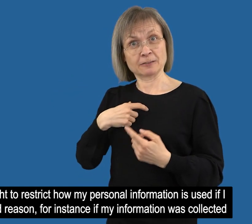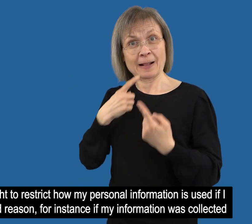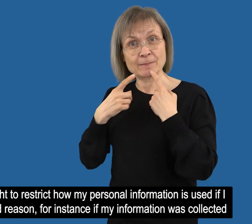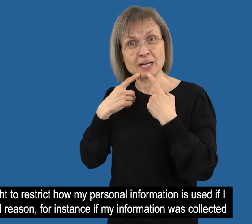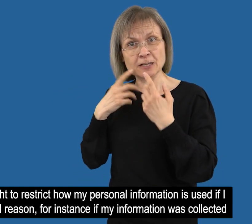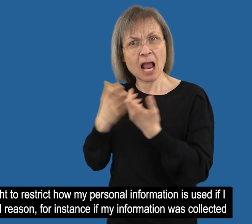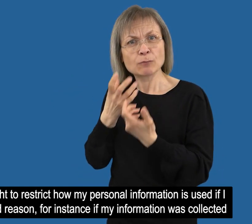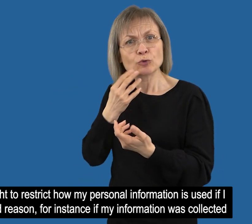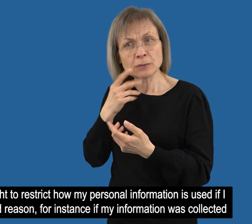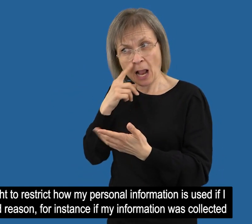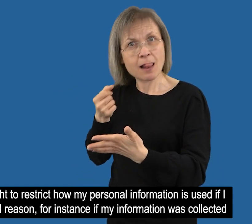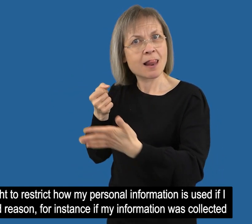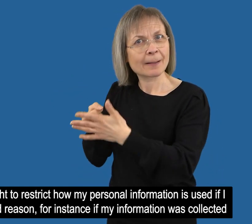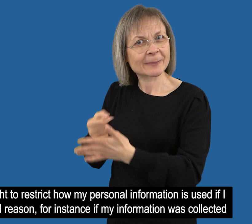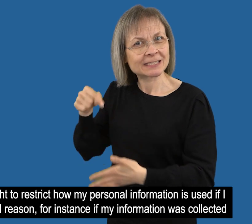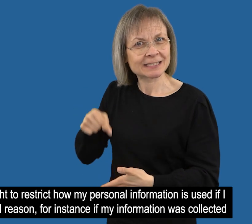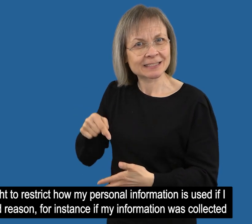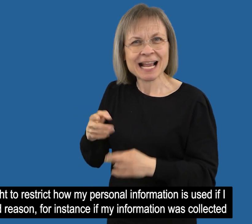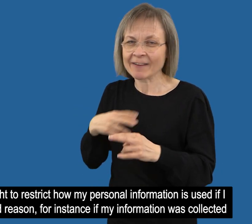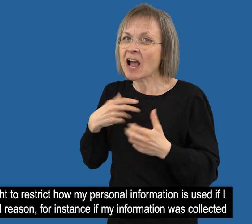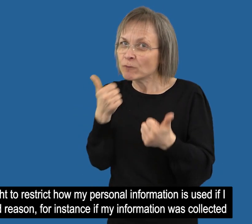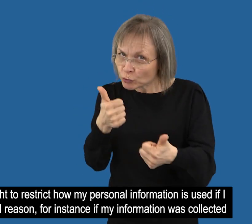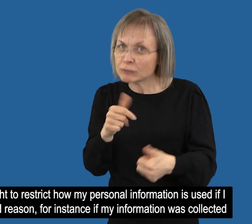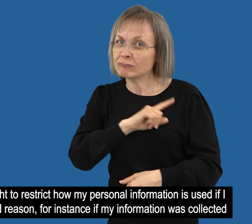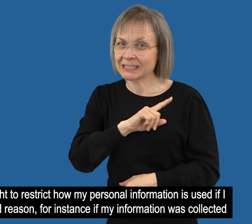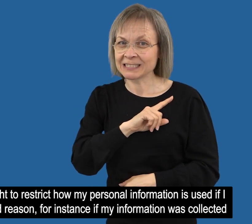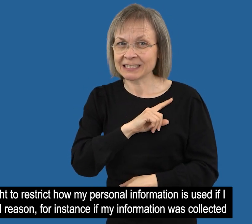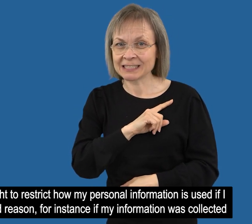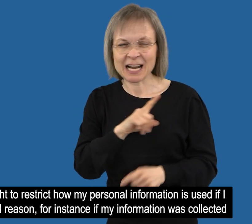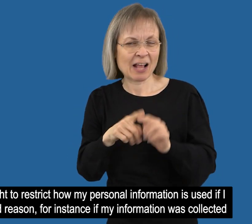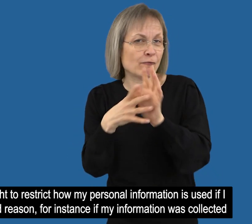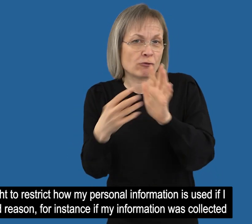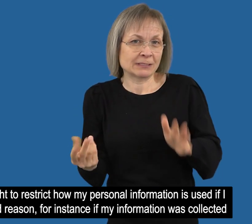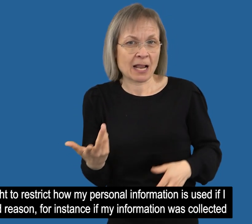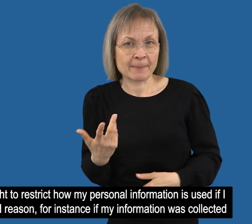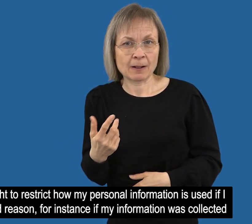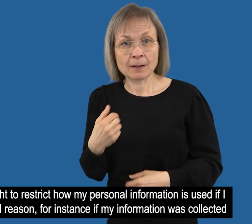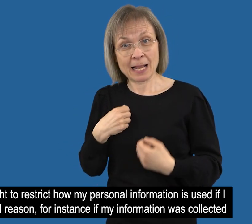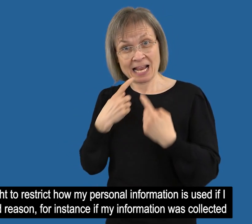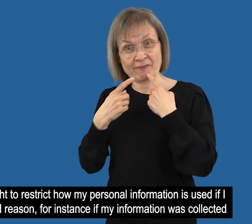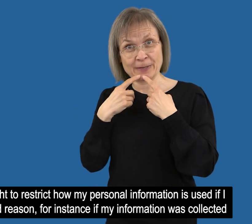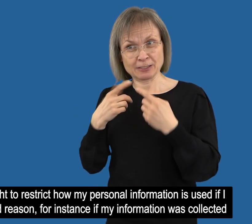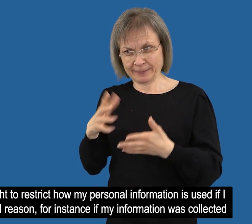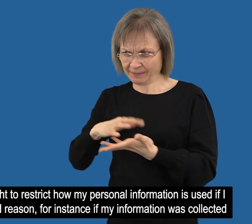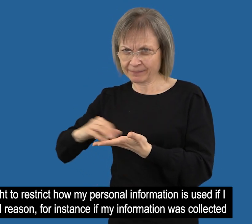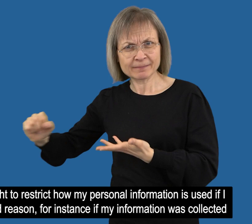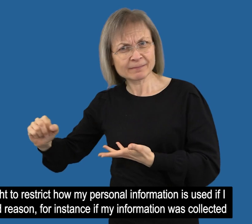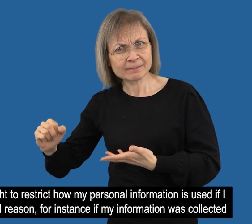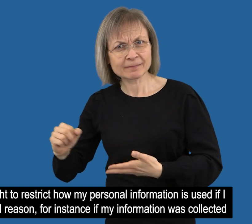I have a right to restrict how my personal information is used if I have a valid reason. For instance, if my information was